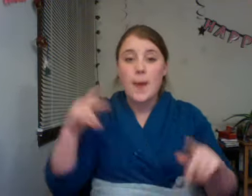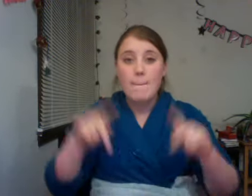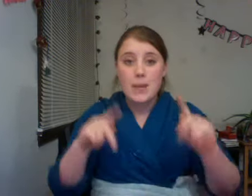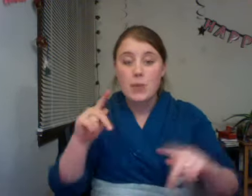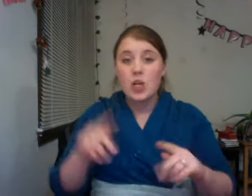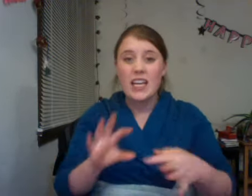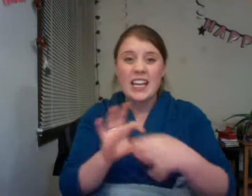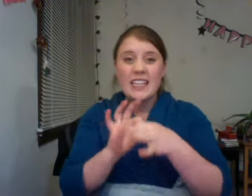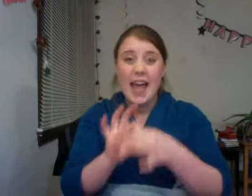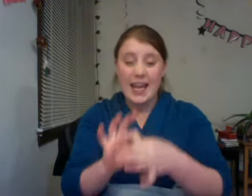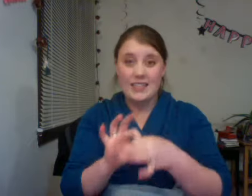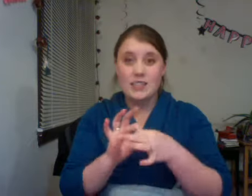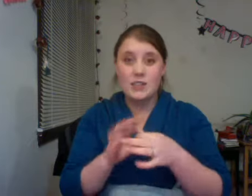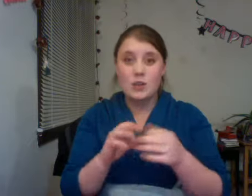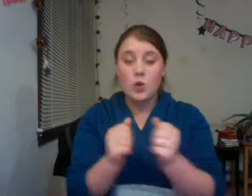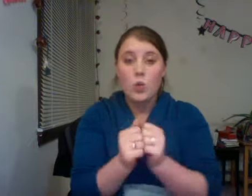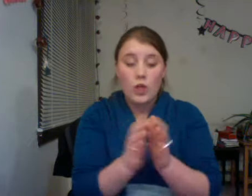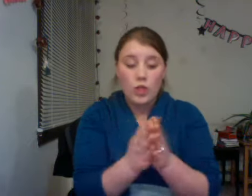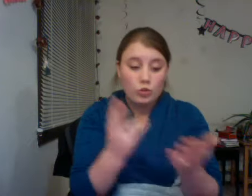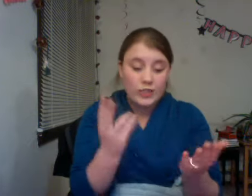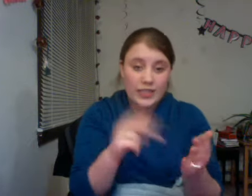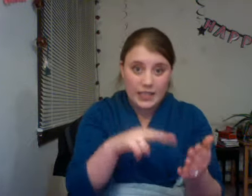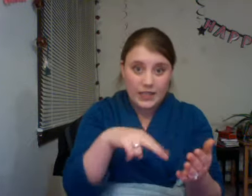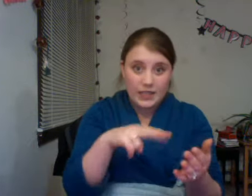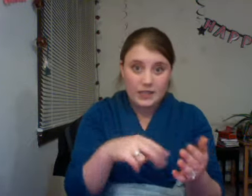out so that the main point still comes across.